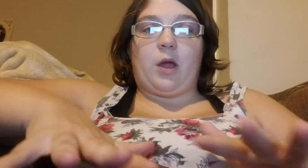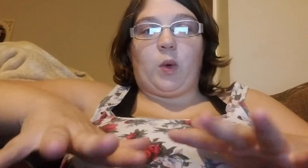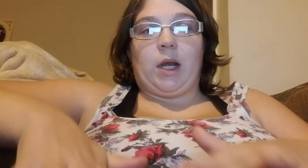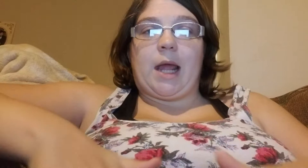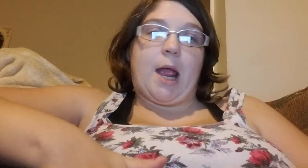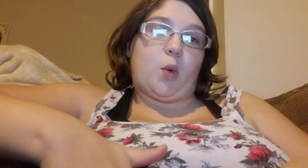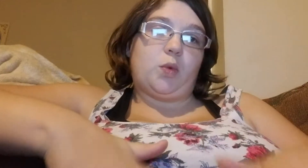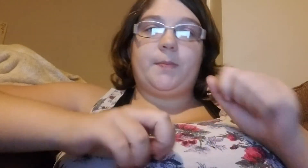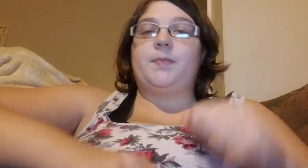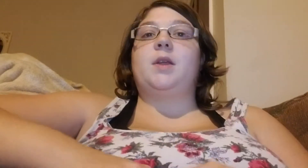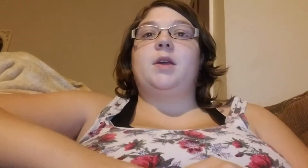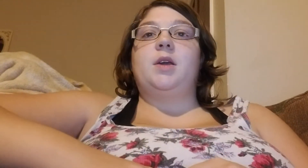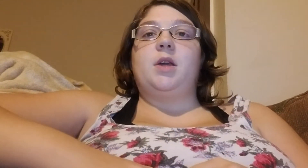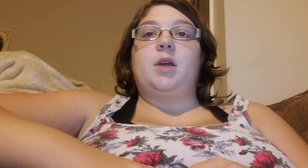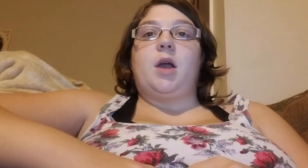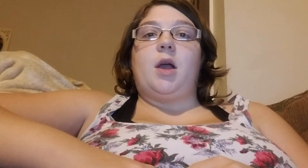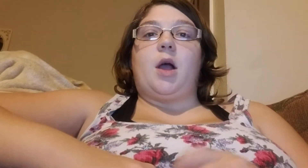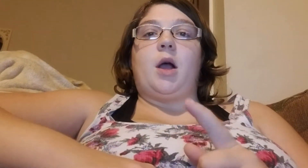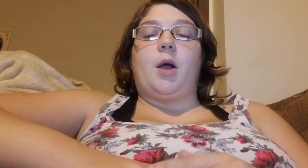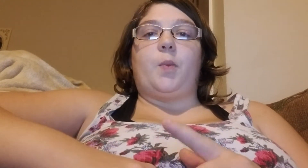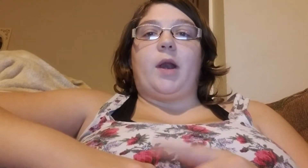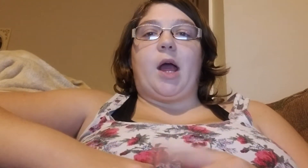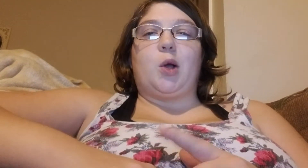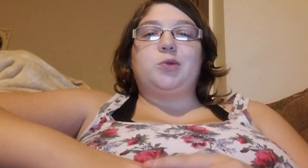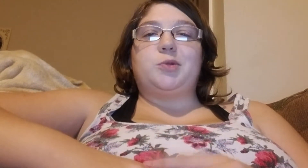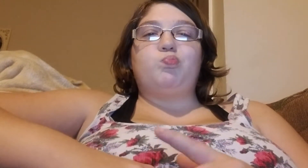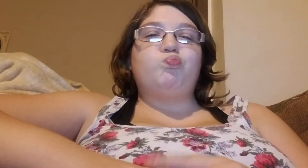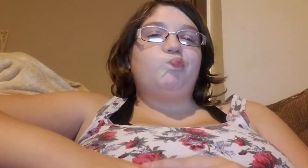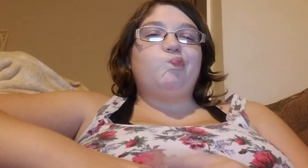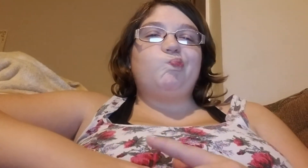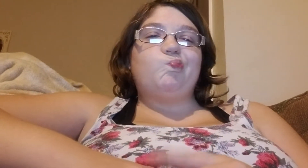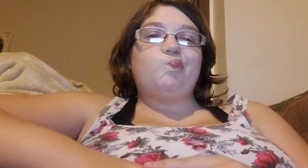floating down. What else?